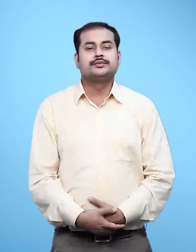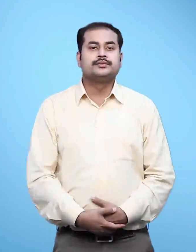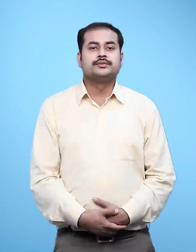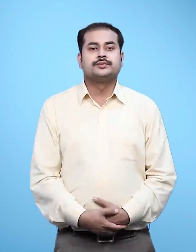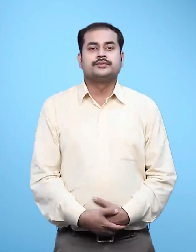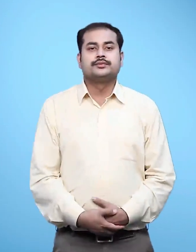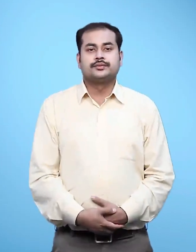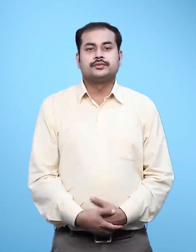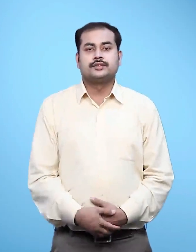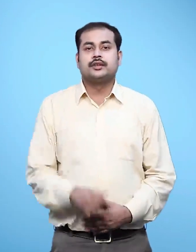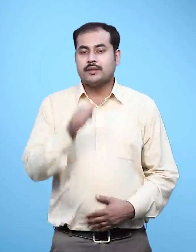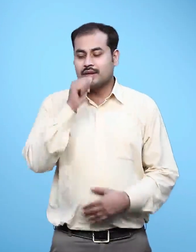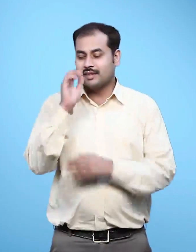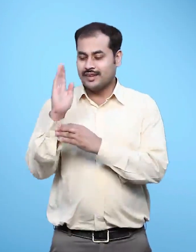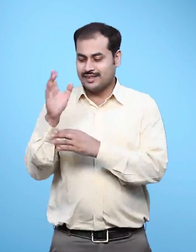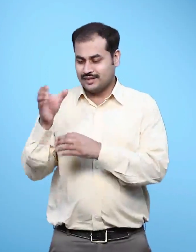And a glass of water